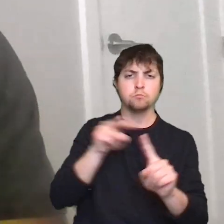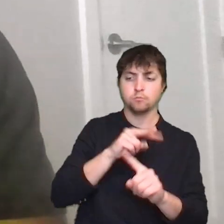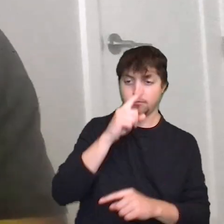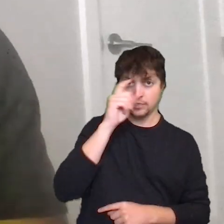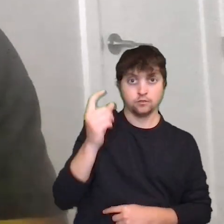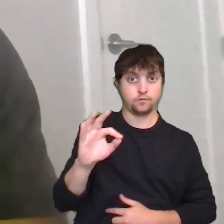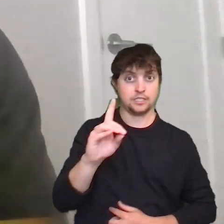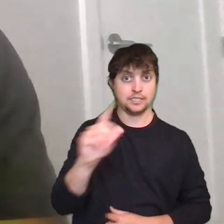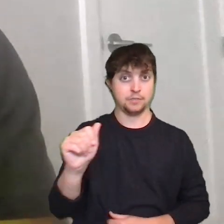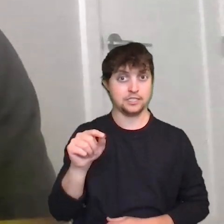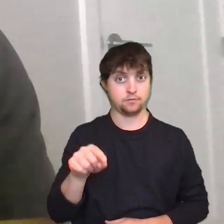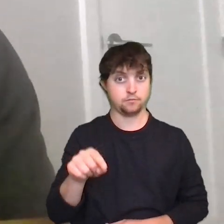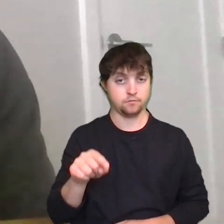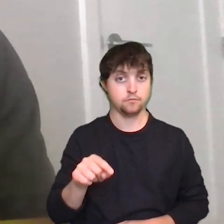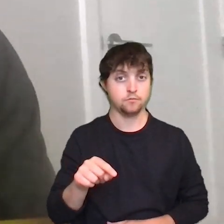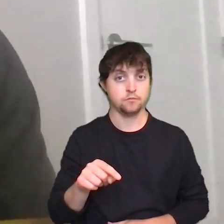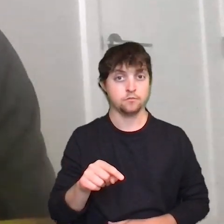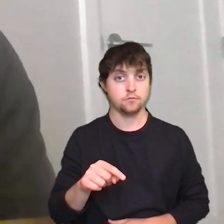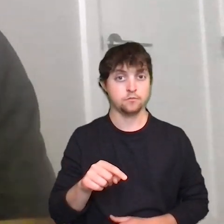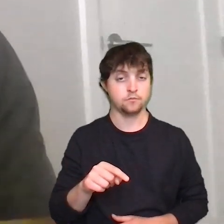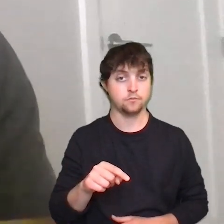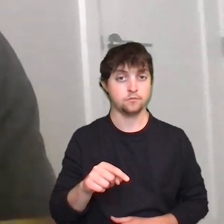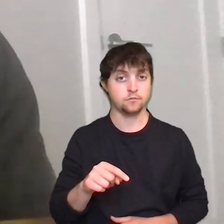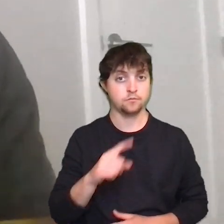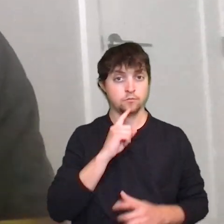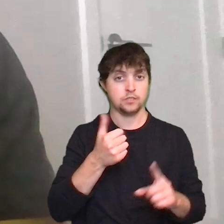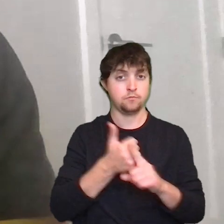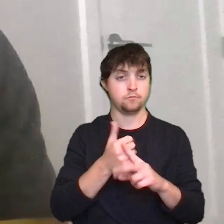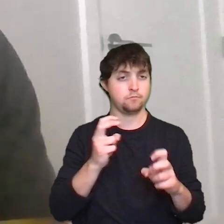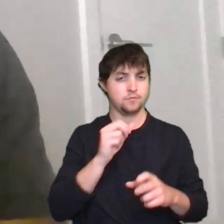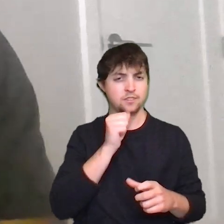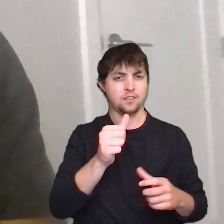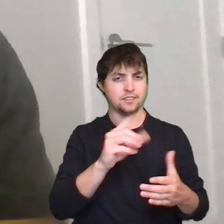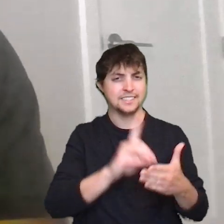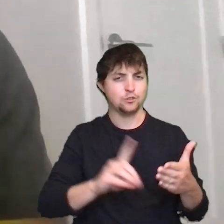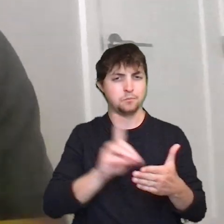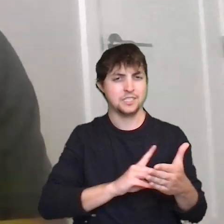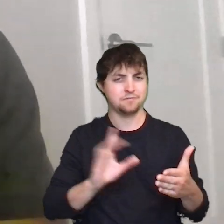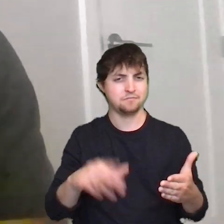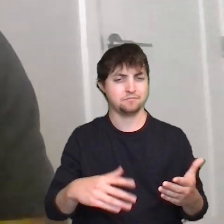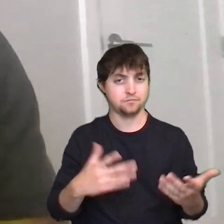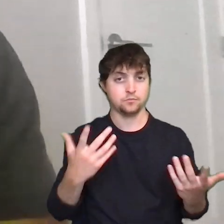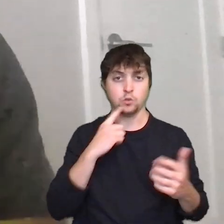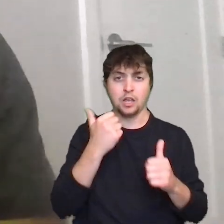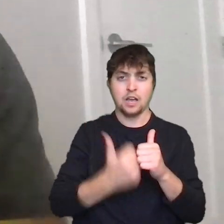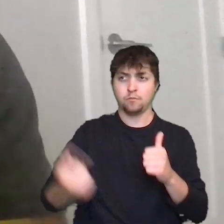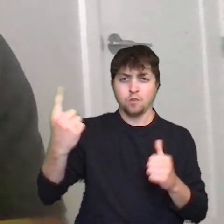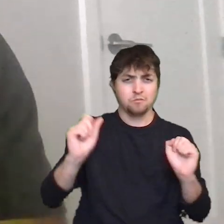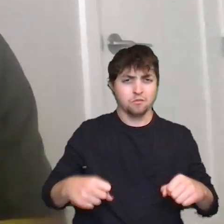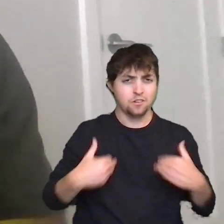scope, because disability is indiscriminate. So anybody could have